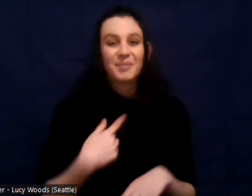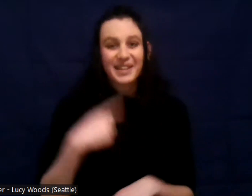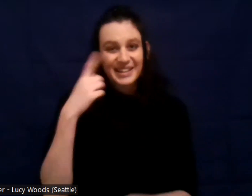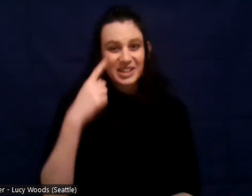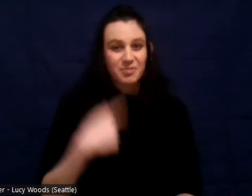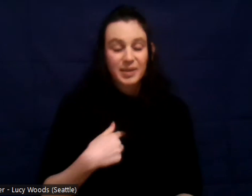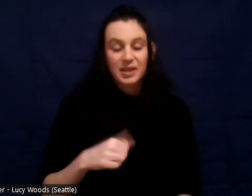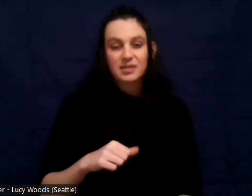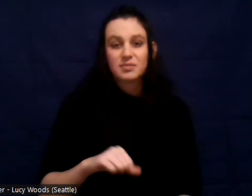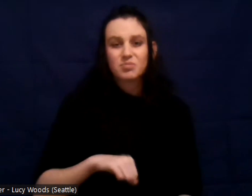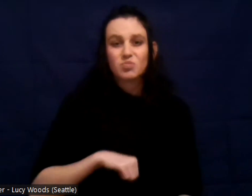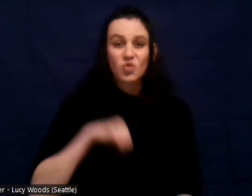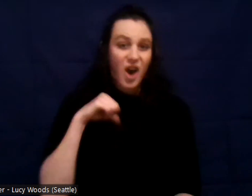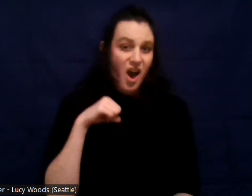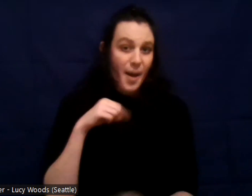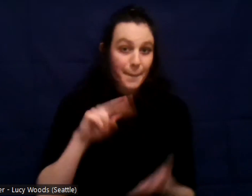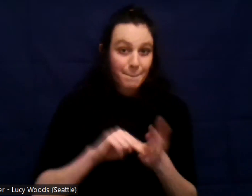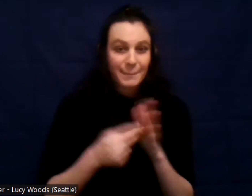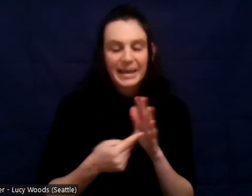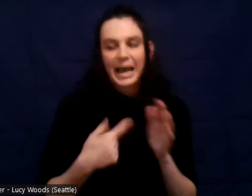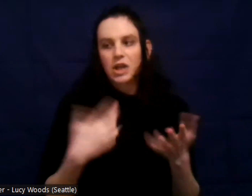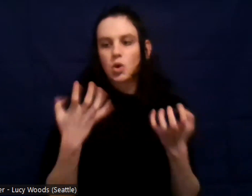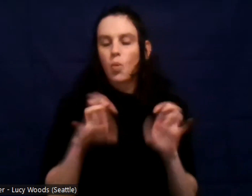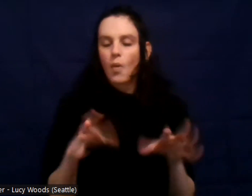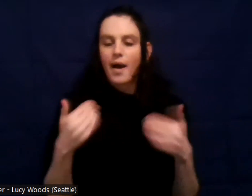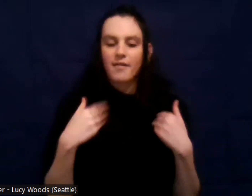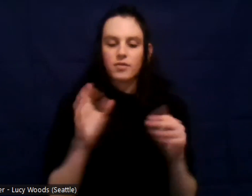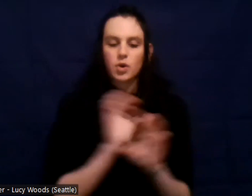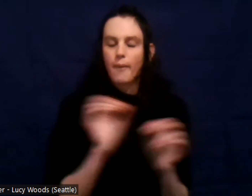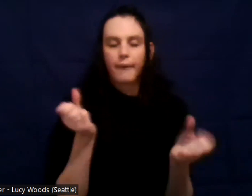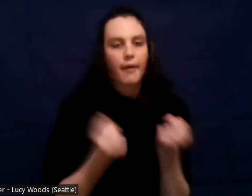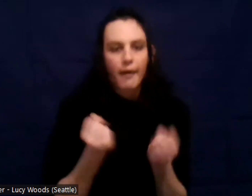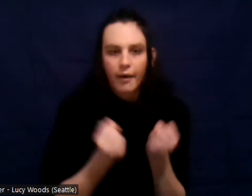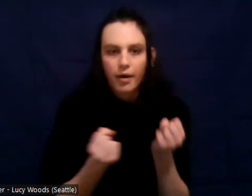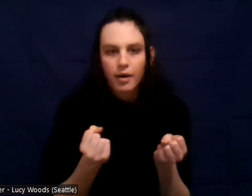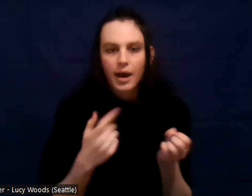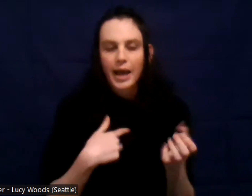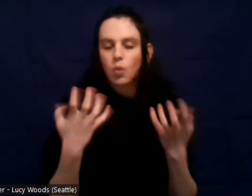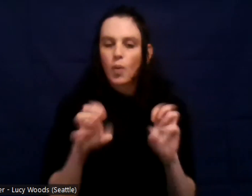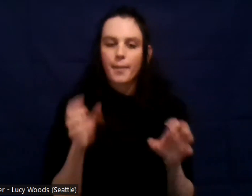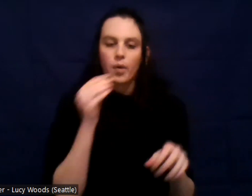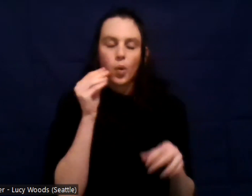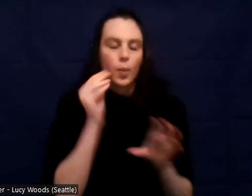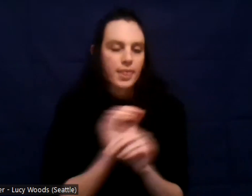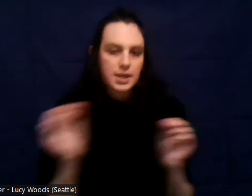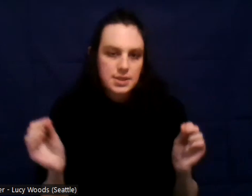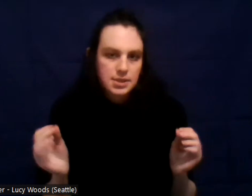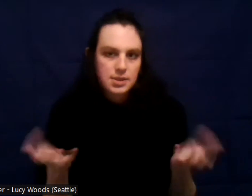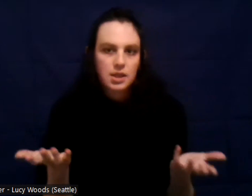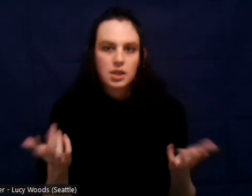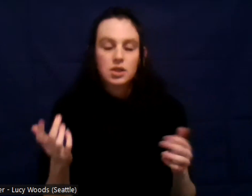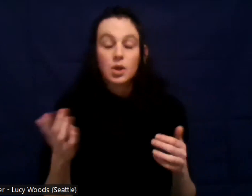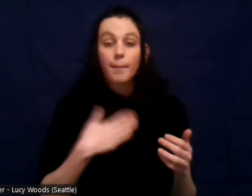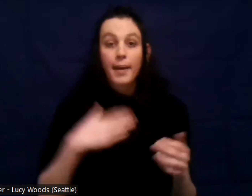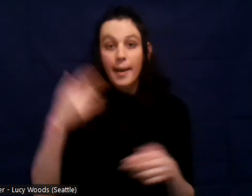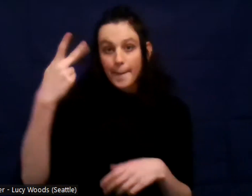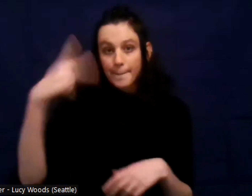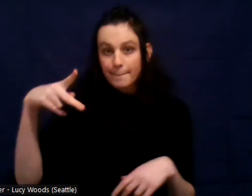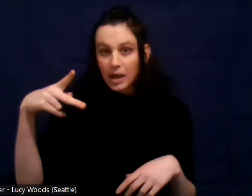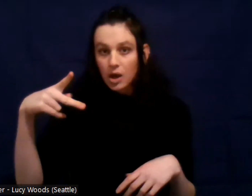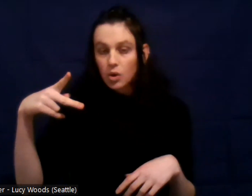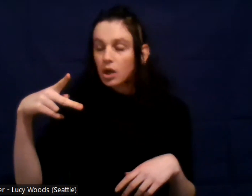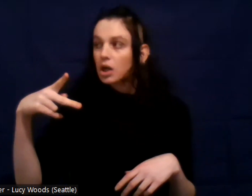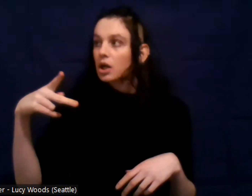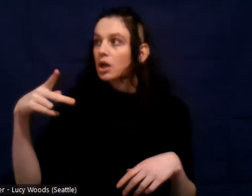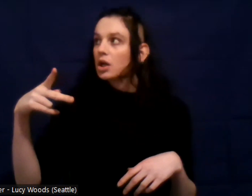without a vehicle and like on the streets. I couldn't do that. So fortunately, my higher power sometimes uses my character